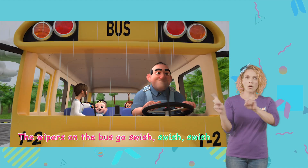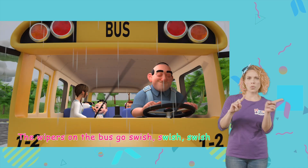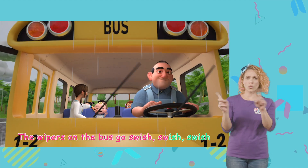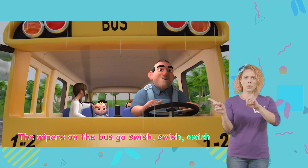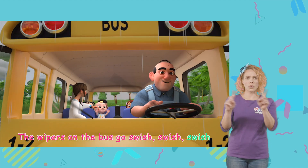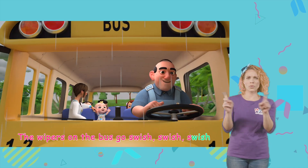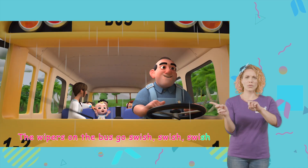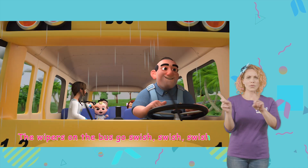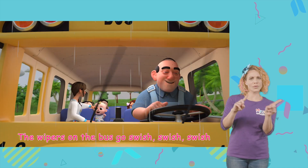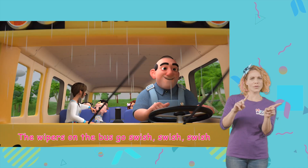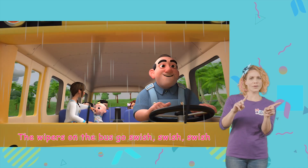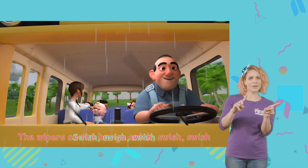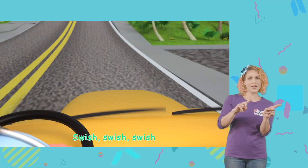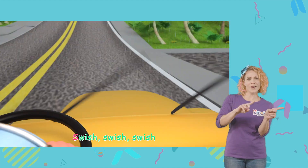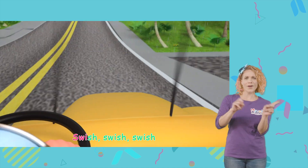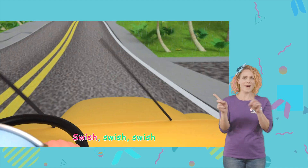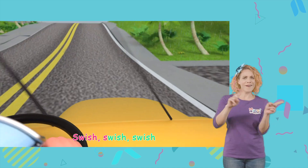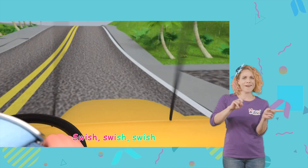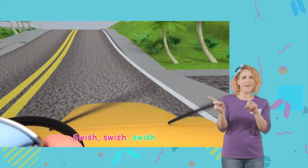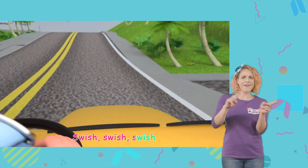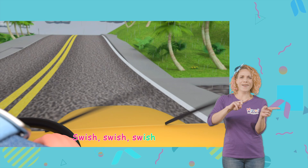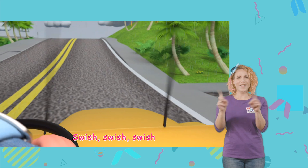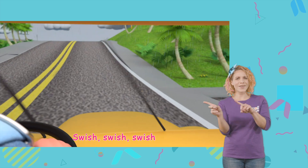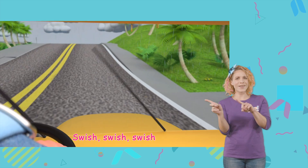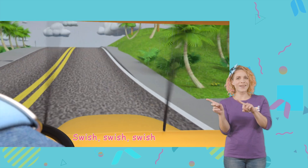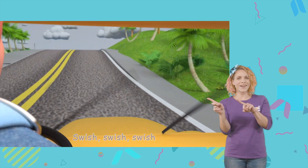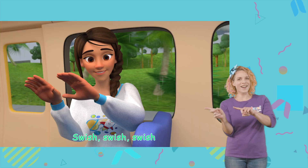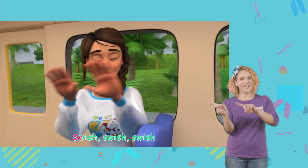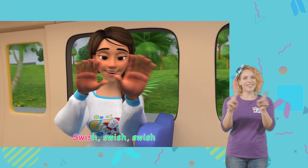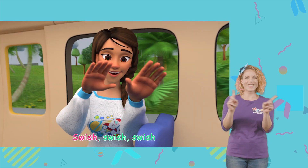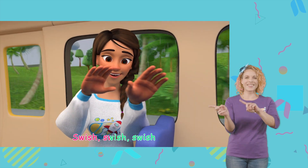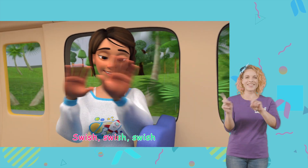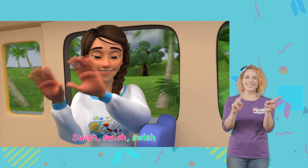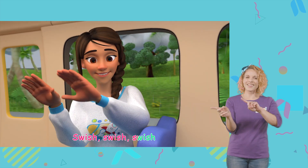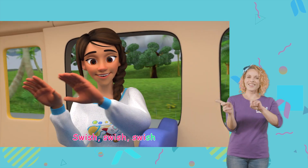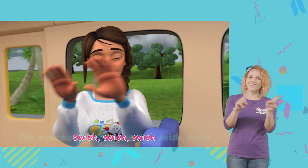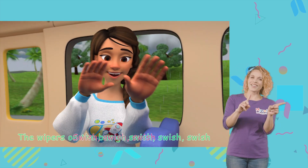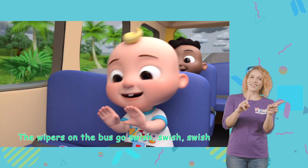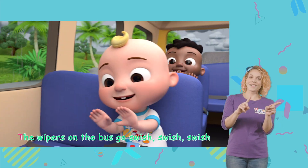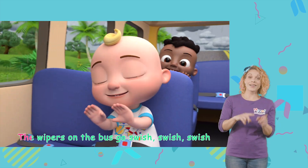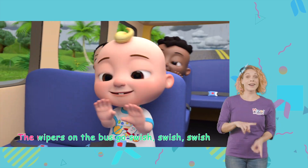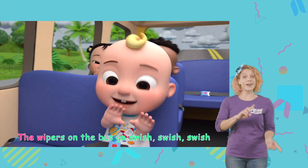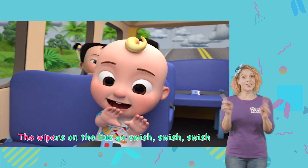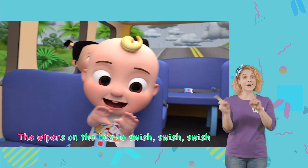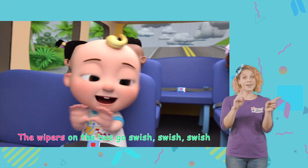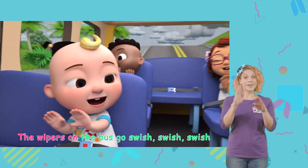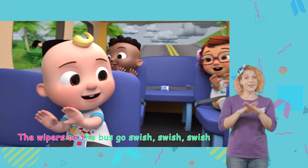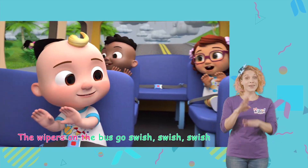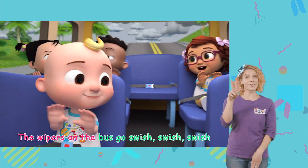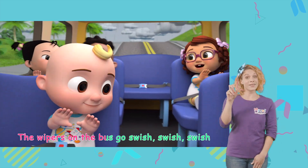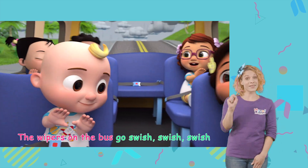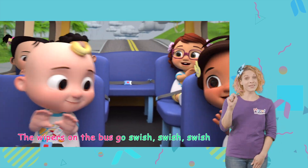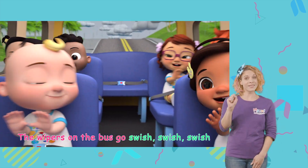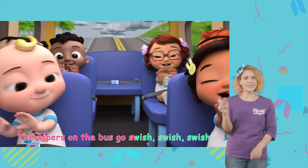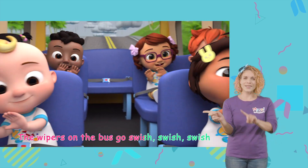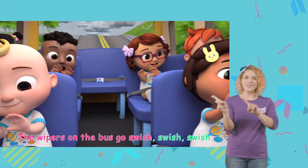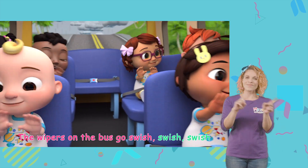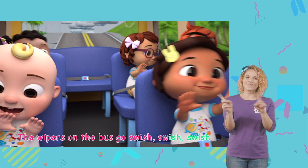swish, swish, swish, swish, swish, swish, swish, swish, swish. The wipers on the bus go swish,